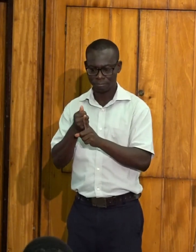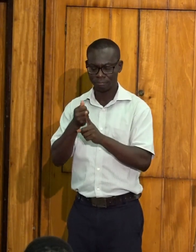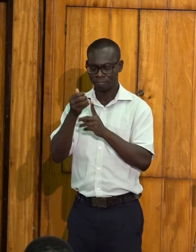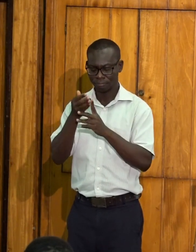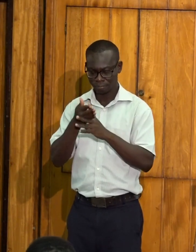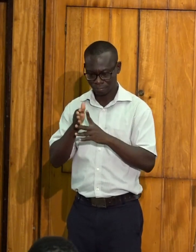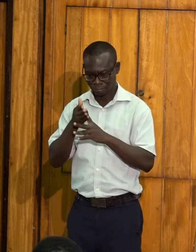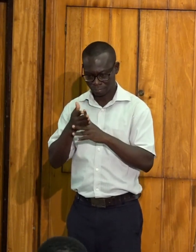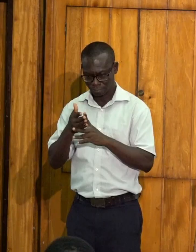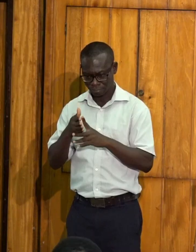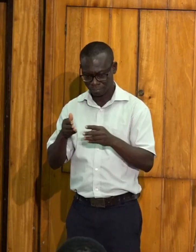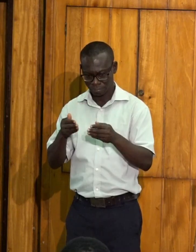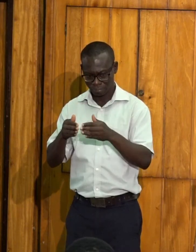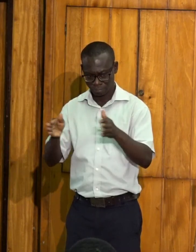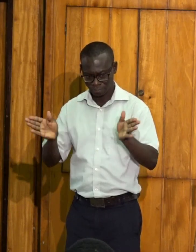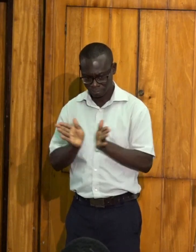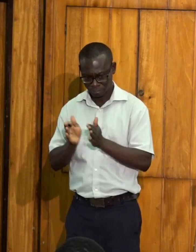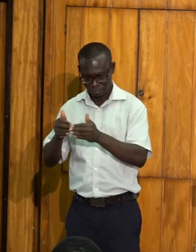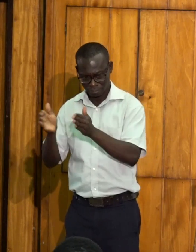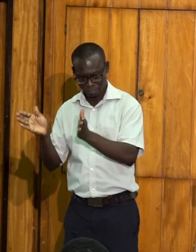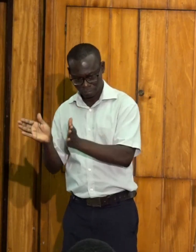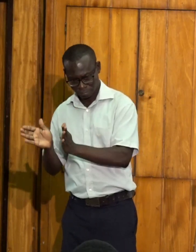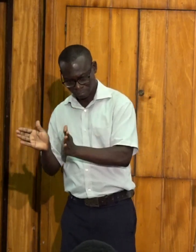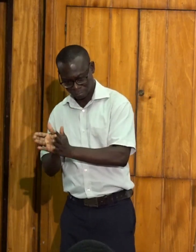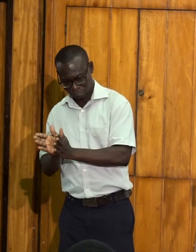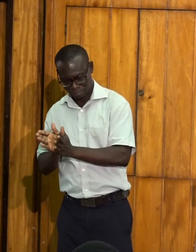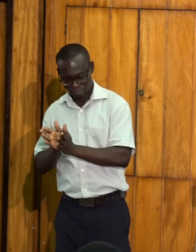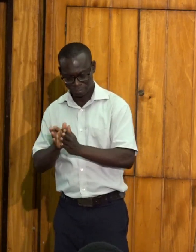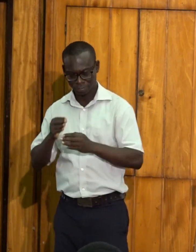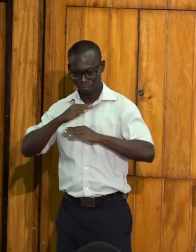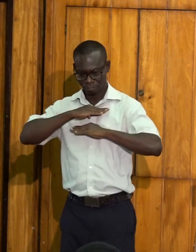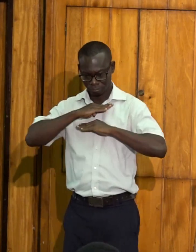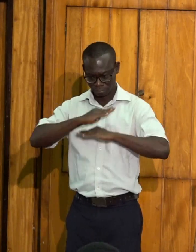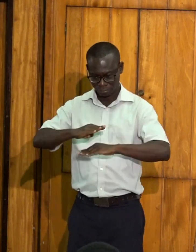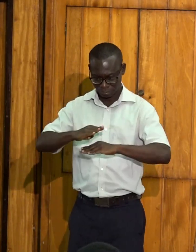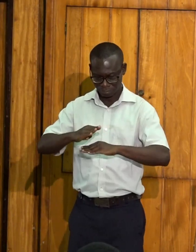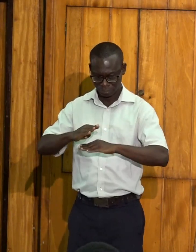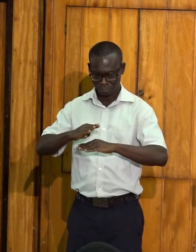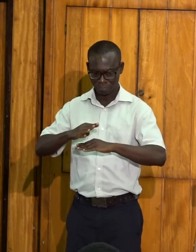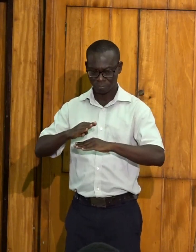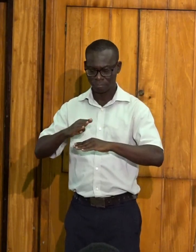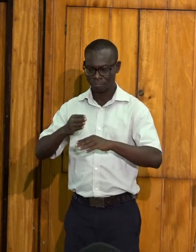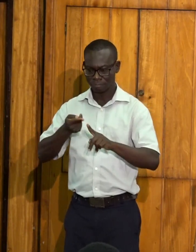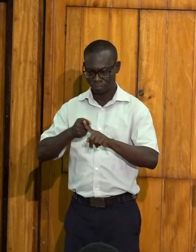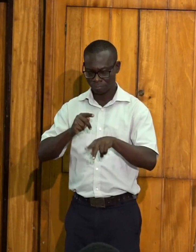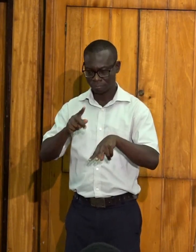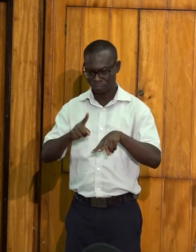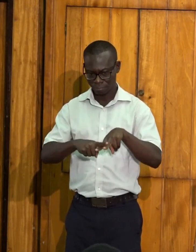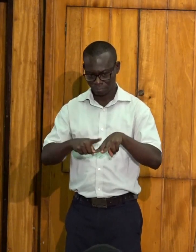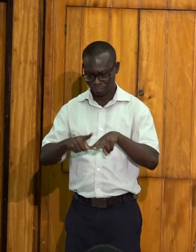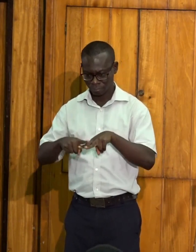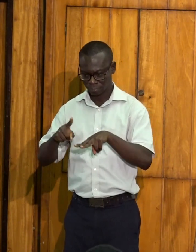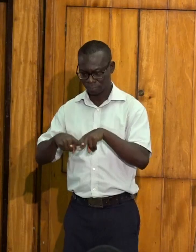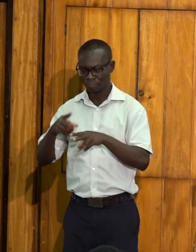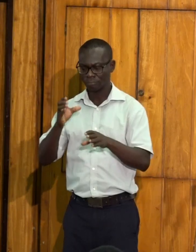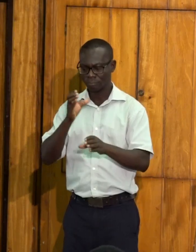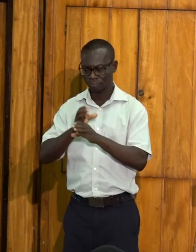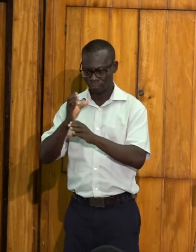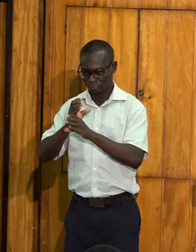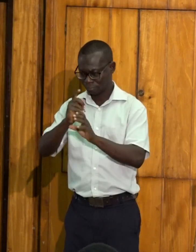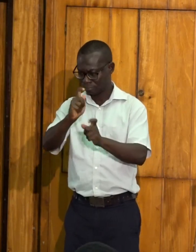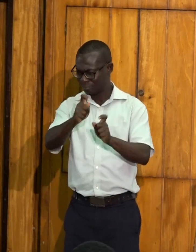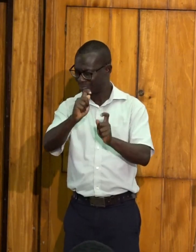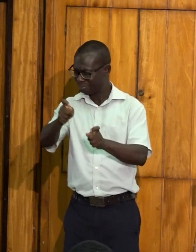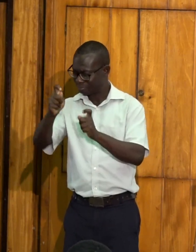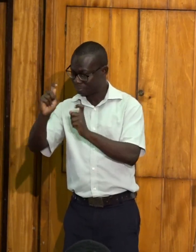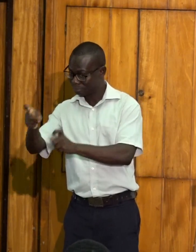see from this are community members reporting greater confidence speaking about advanced HIV, caregivers and others finally having